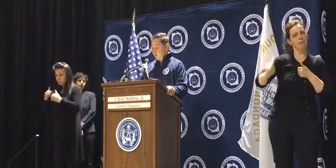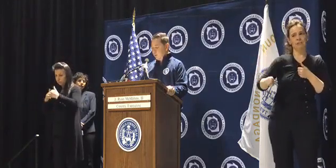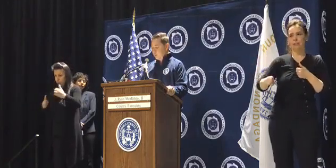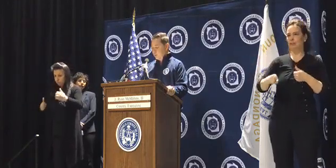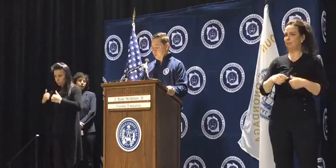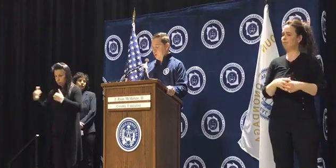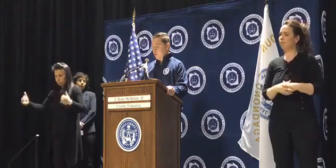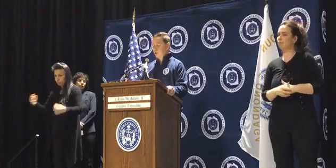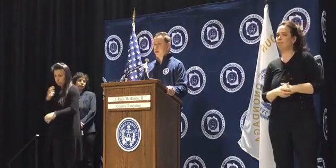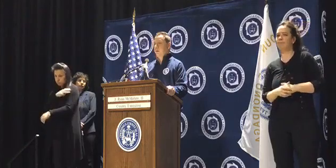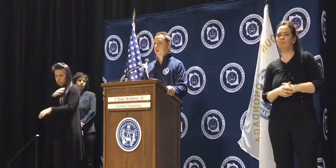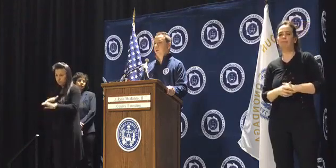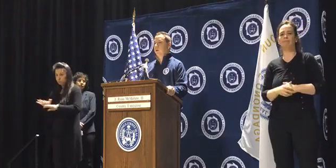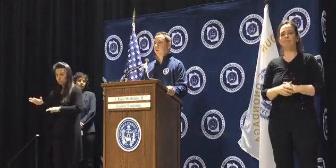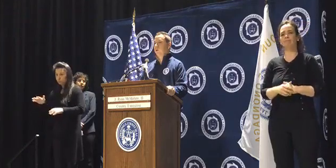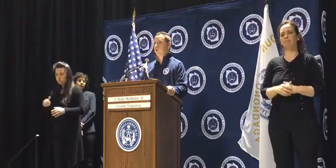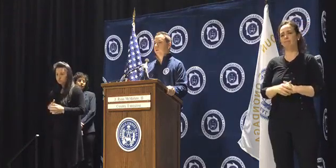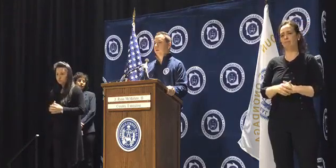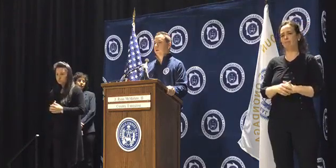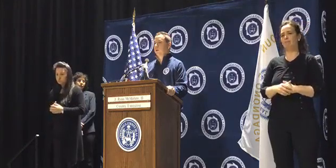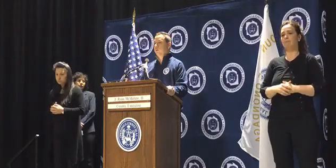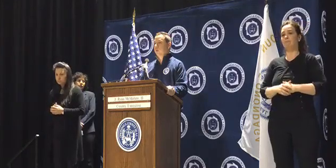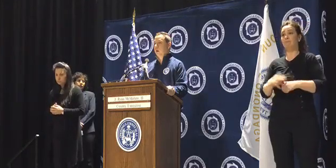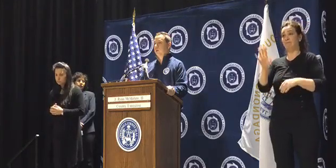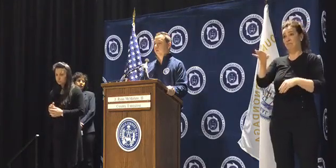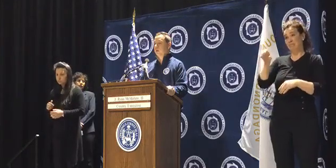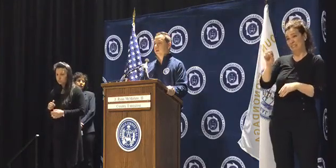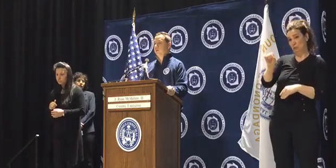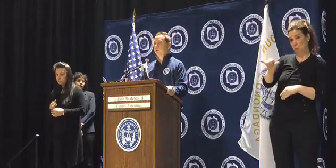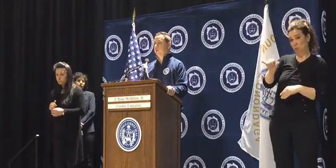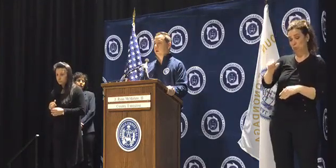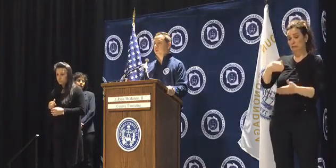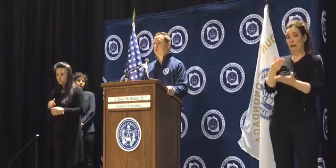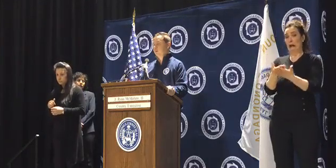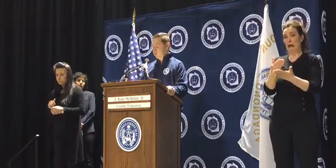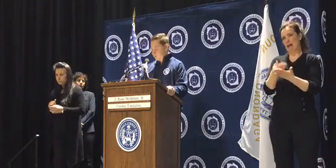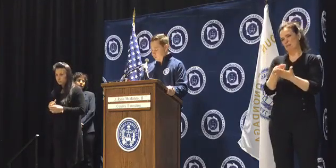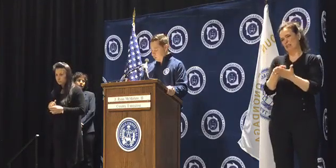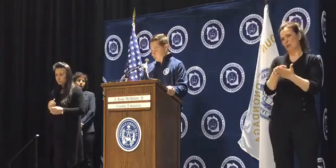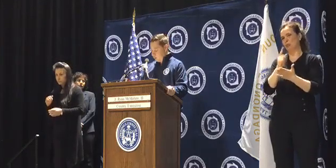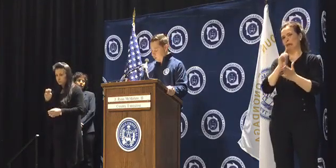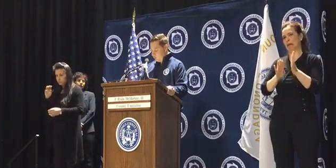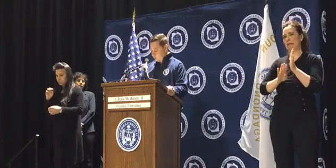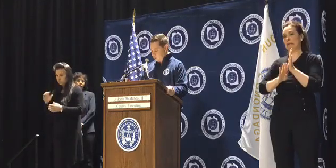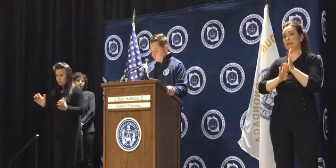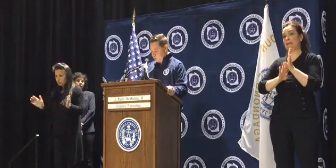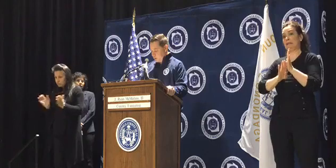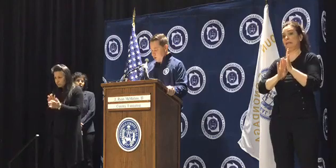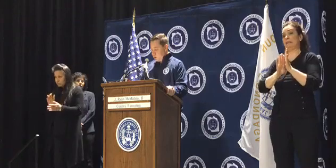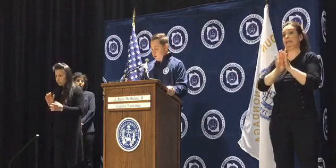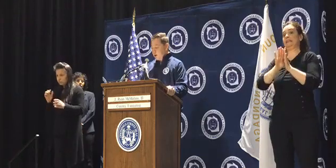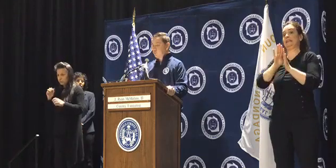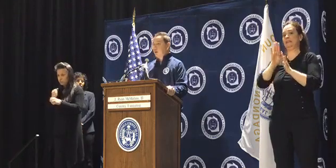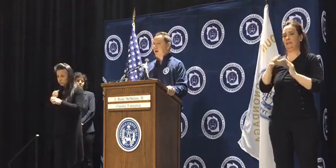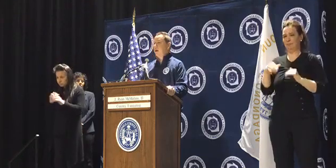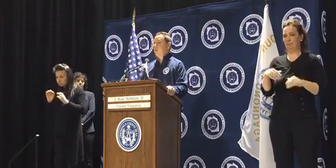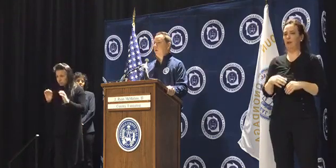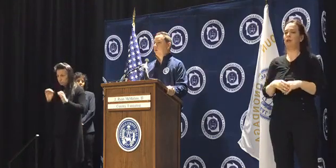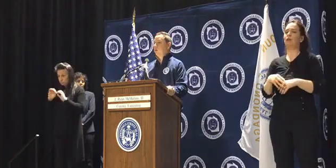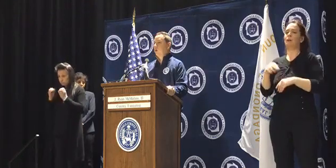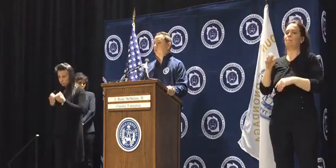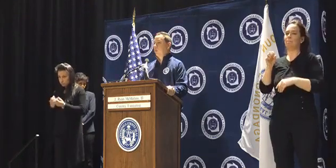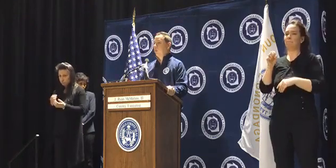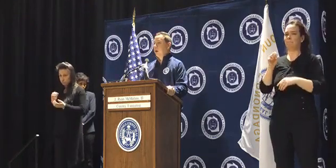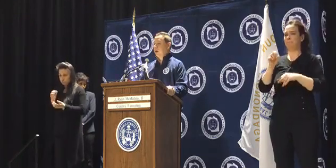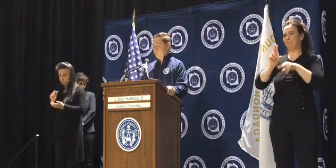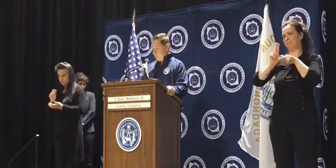Development Corporation and Mayor Walsh came out with loans related to small businesses in the city of Syracuse. The SBA came out